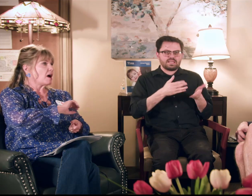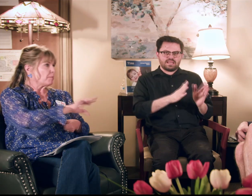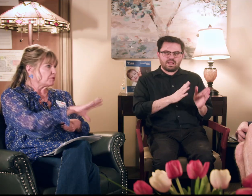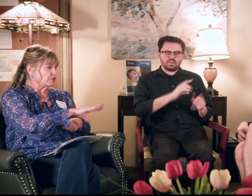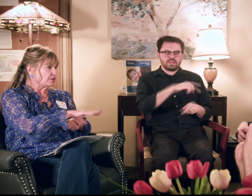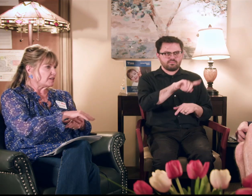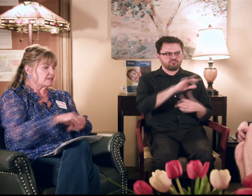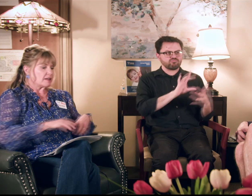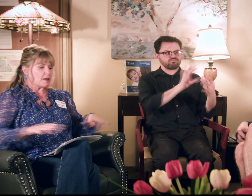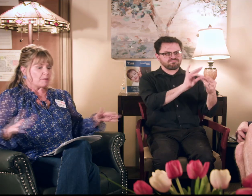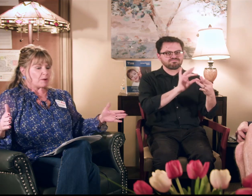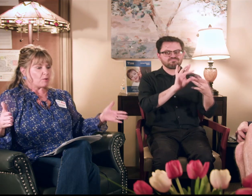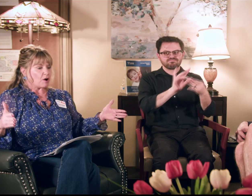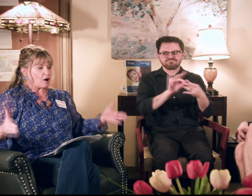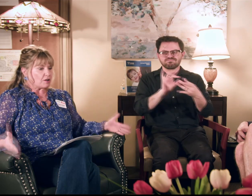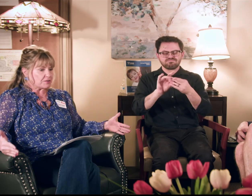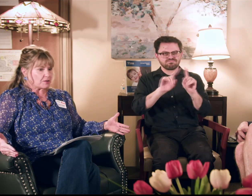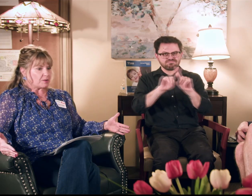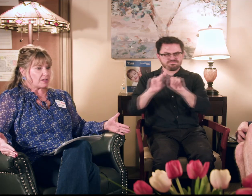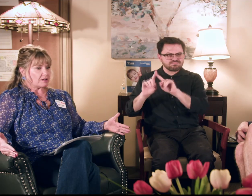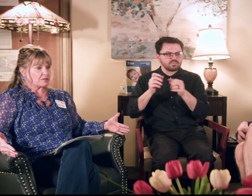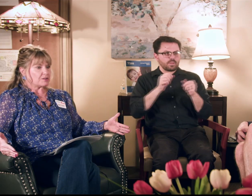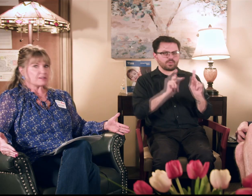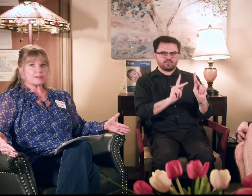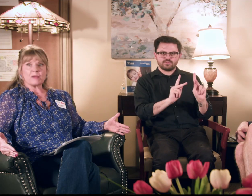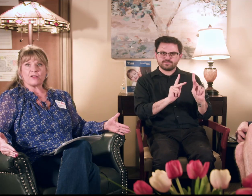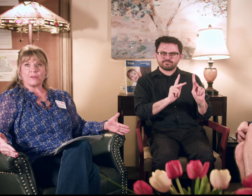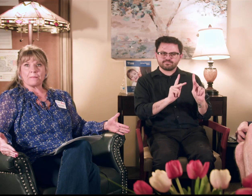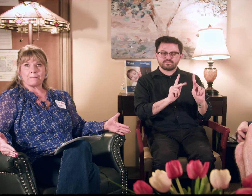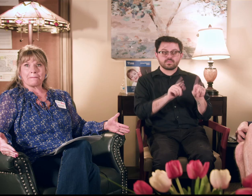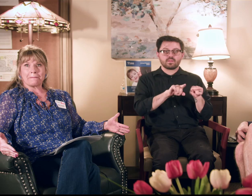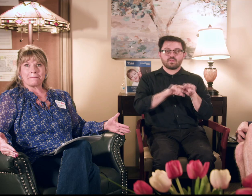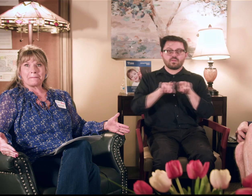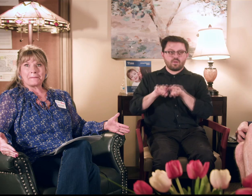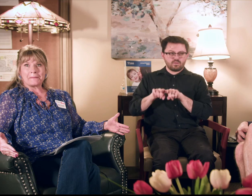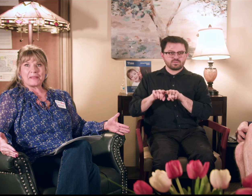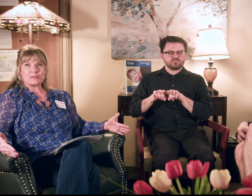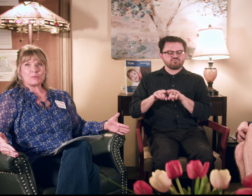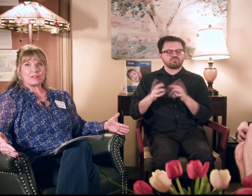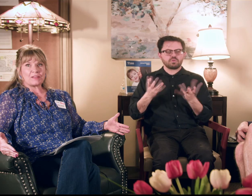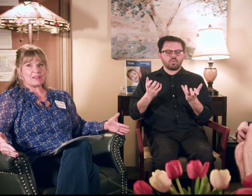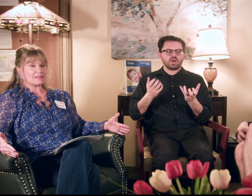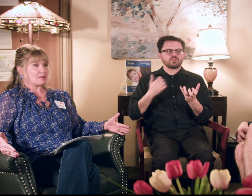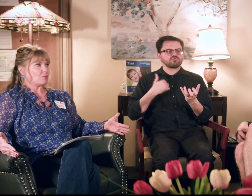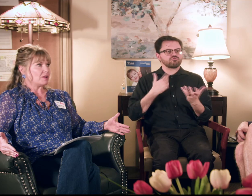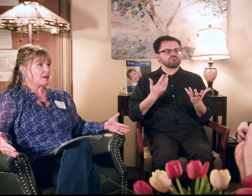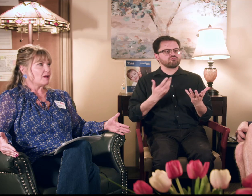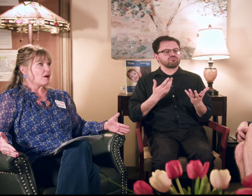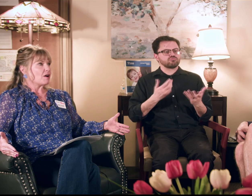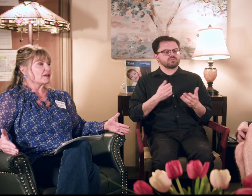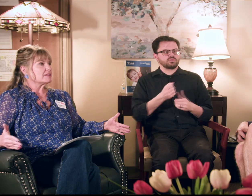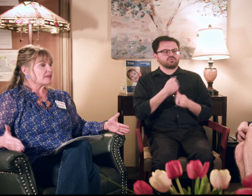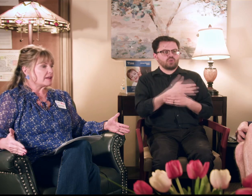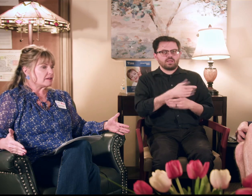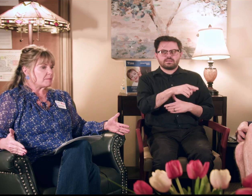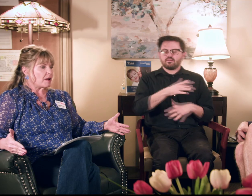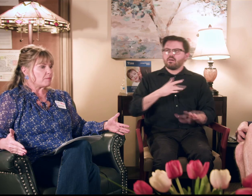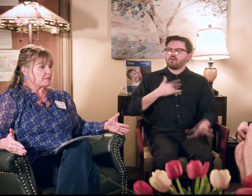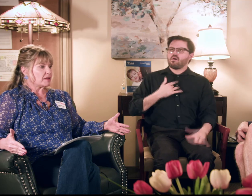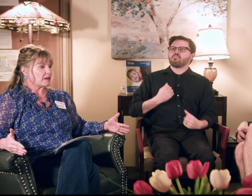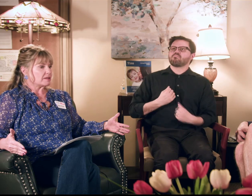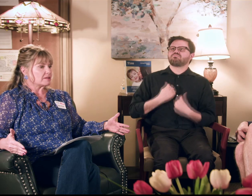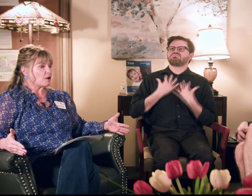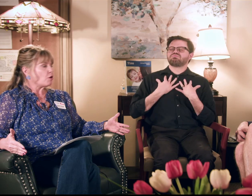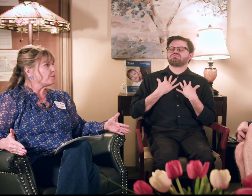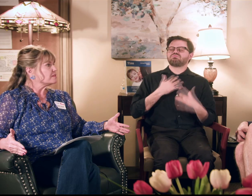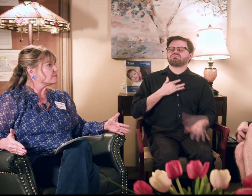possibility, to opportunities, but we're also here to inspire them. That's one of the things that we are excited